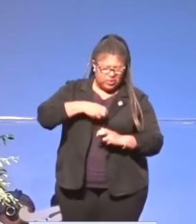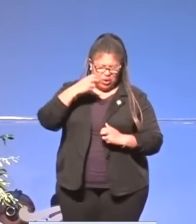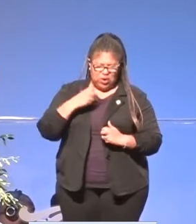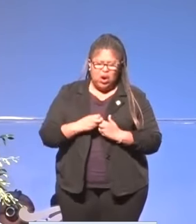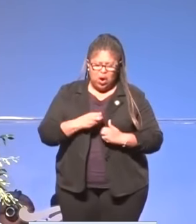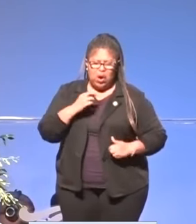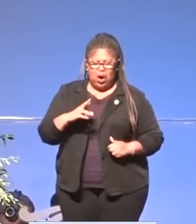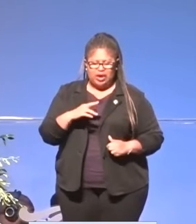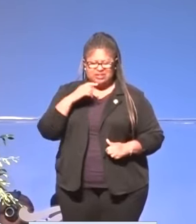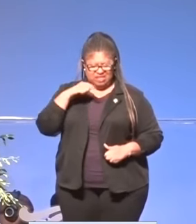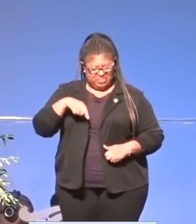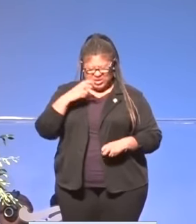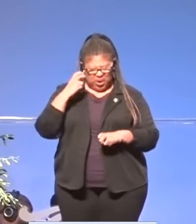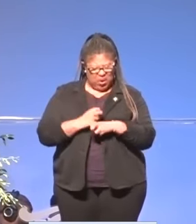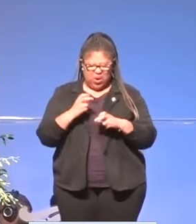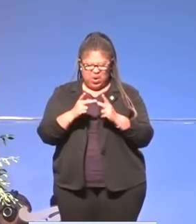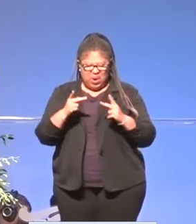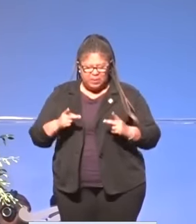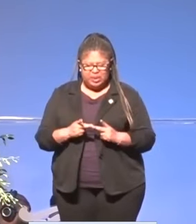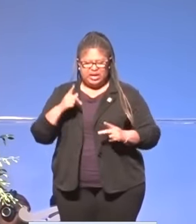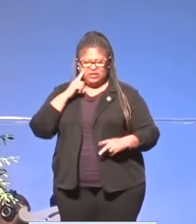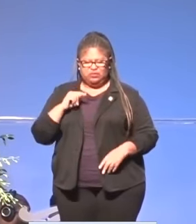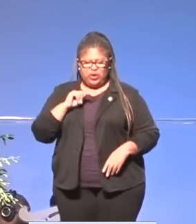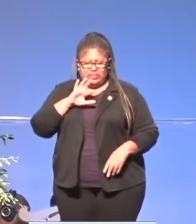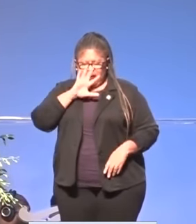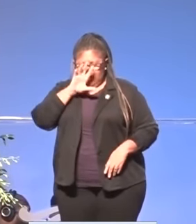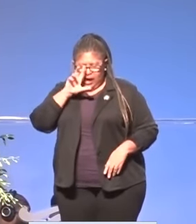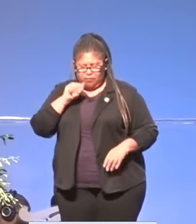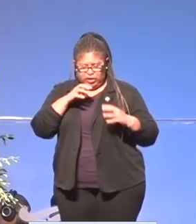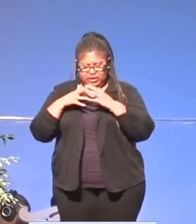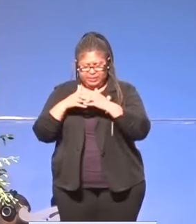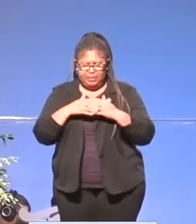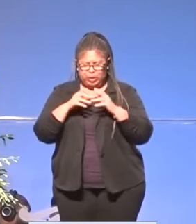place for the African-American system to fail.